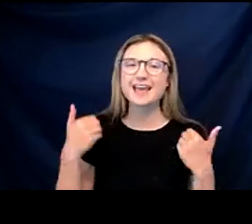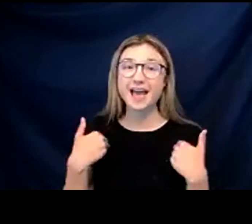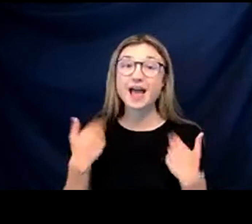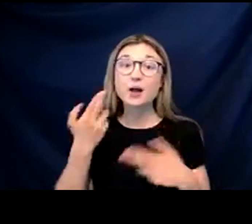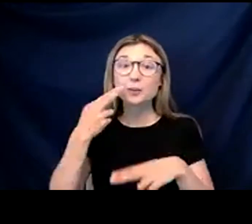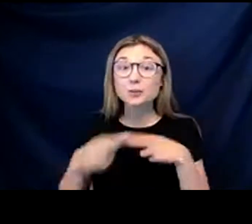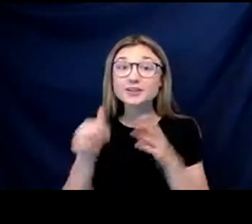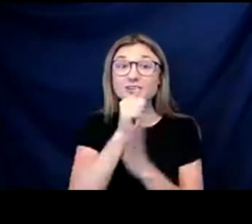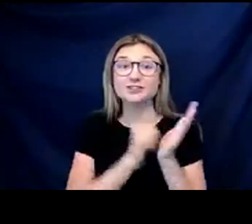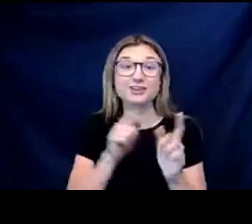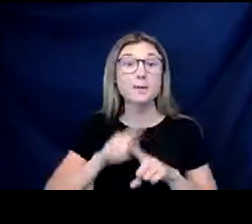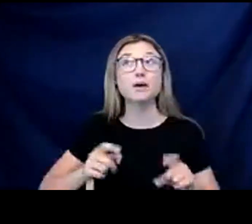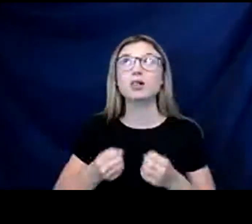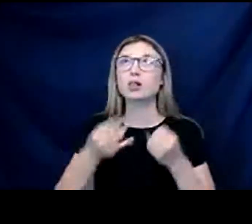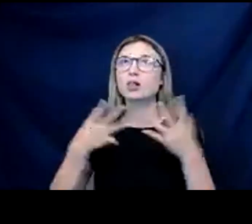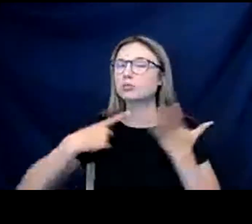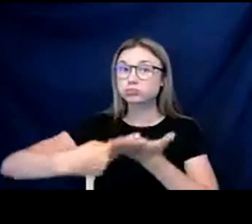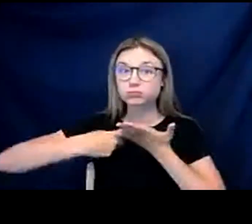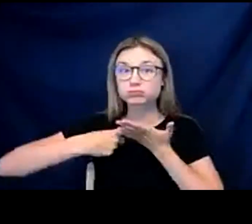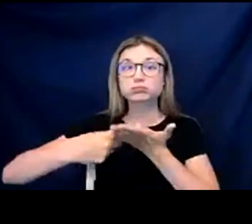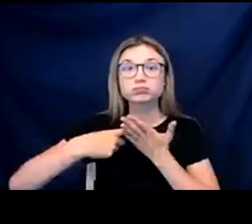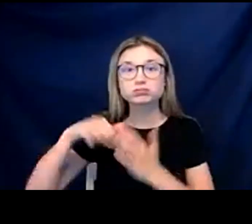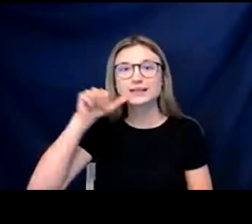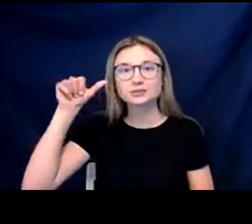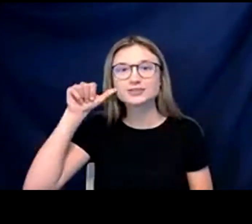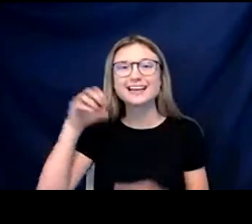of discussion yesterday in the Accessibility Committee.